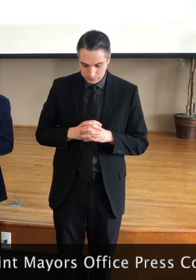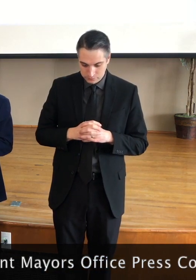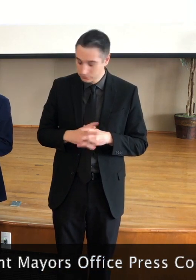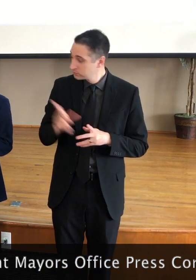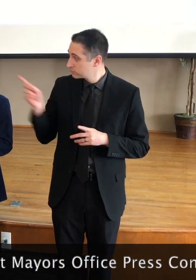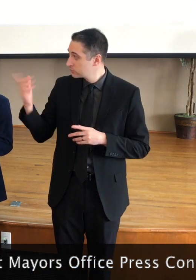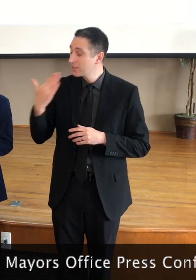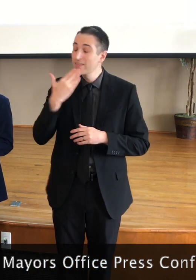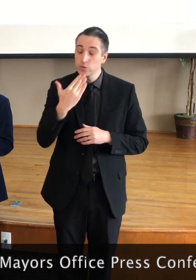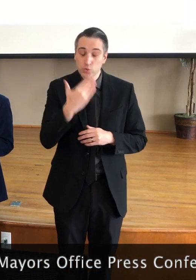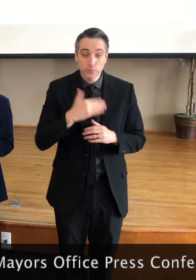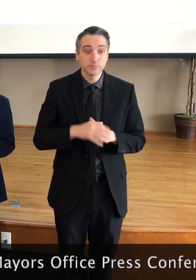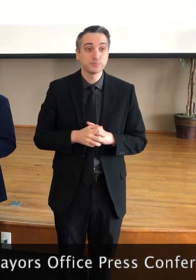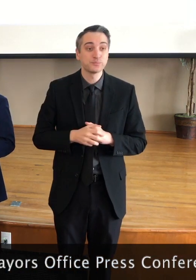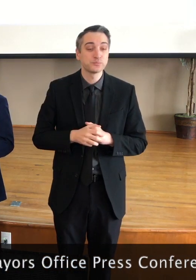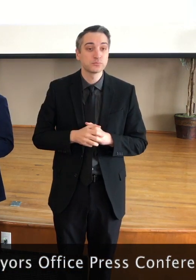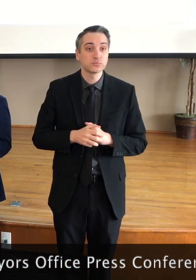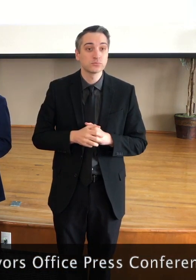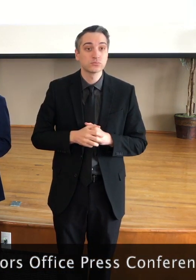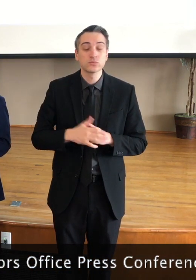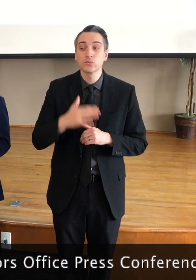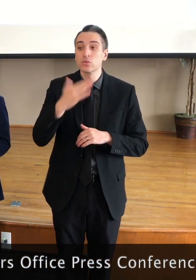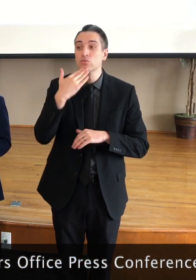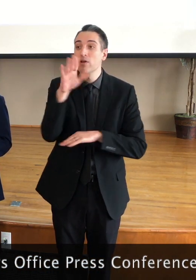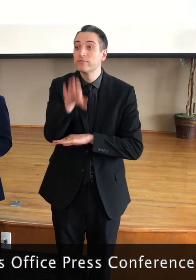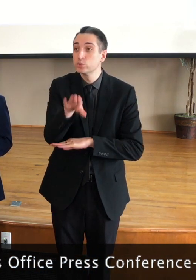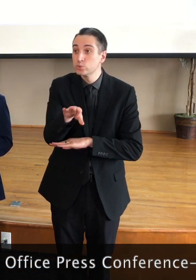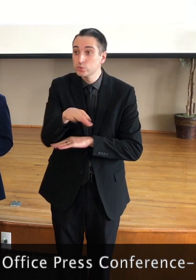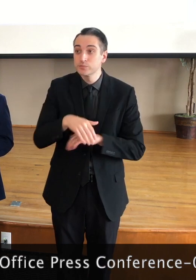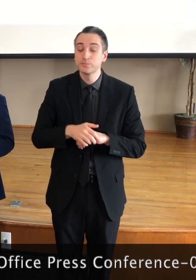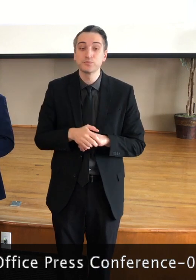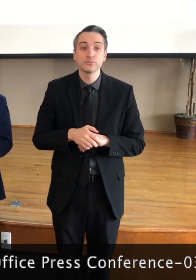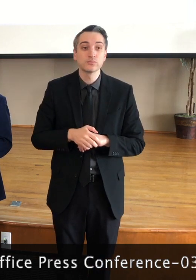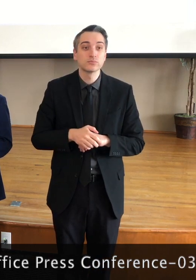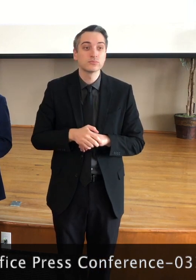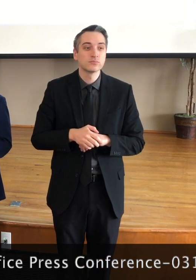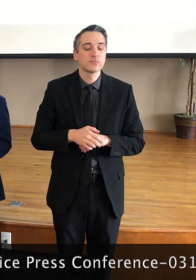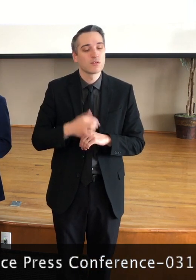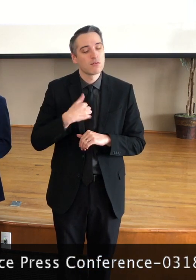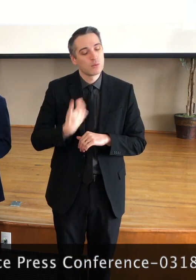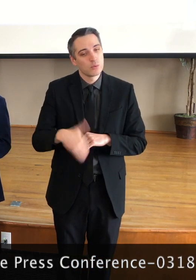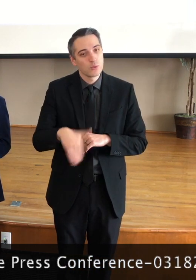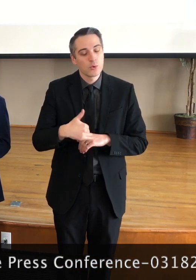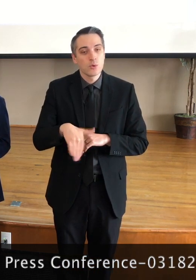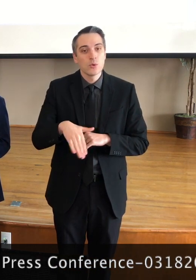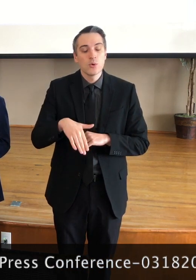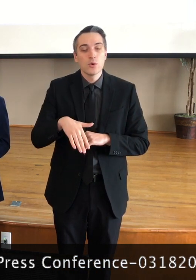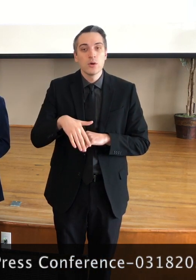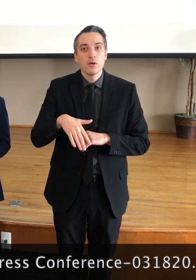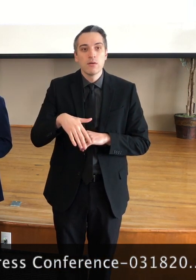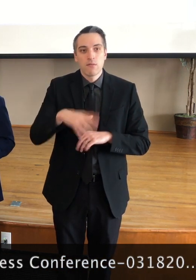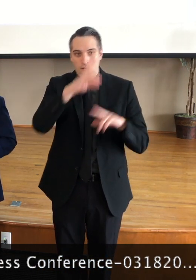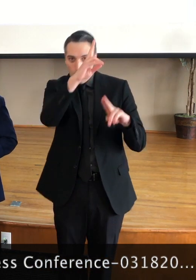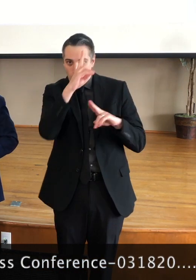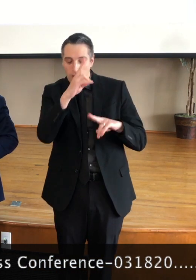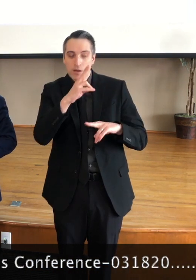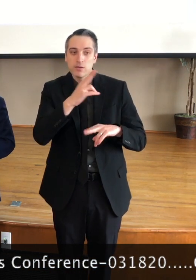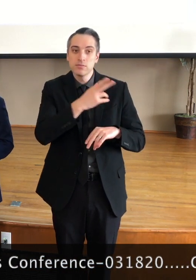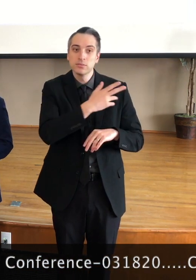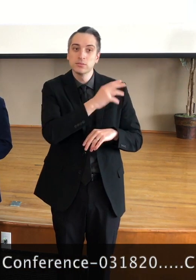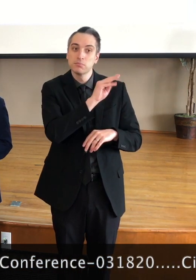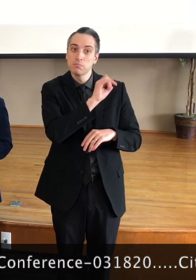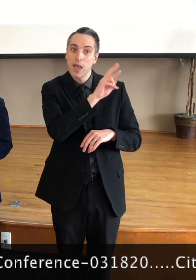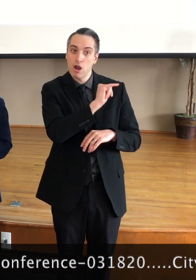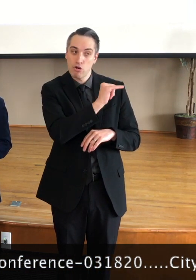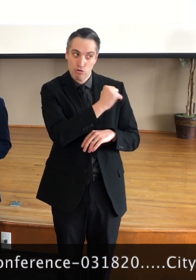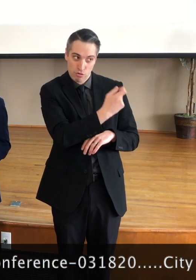thank you, Brother Mayor. Good afternoon to the city of Flint. I'm just very honored to be here, and Brother Mayor asked me to come and talk about what the district's